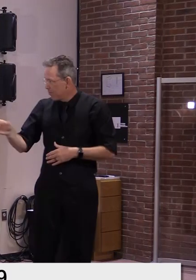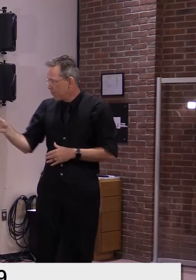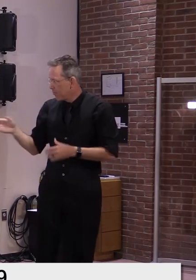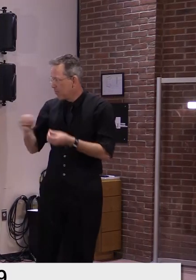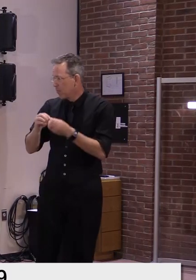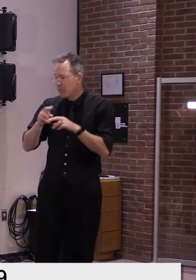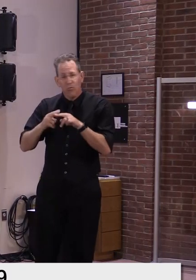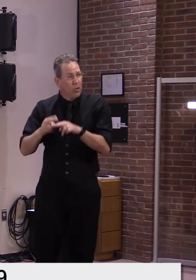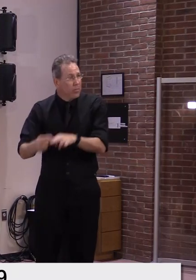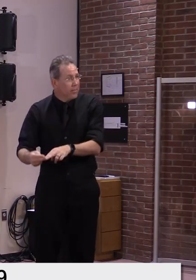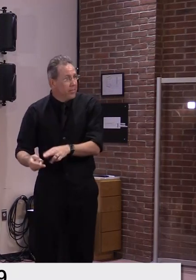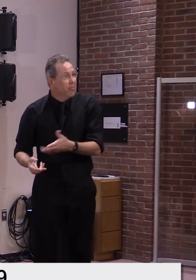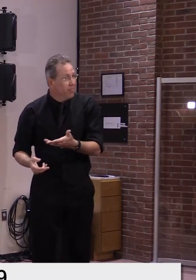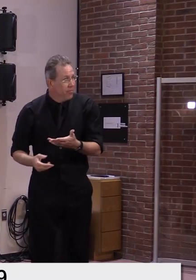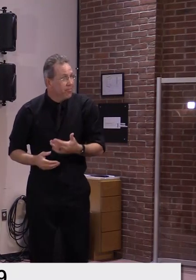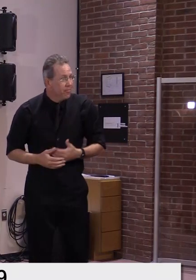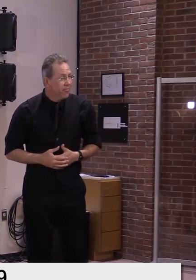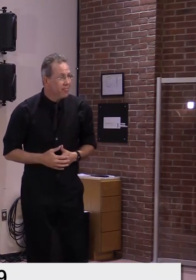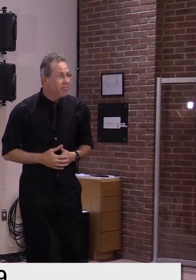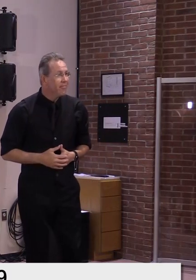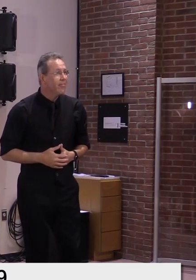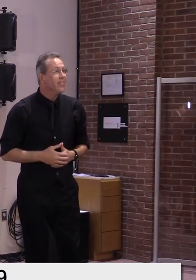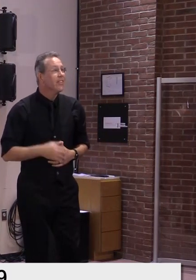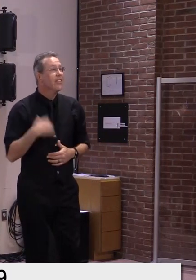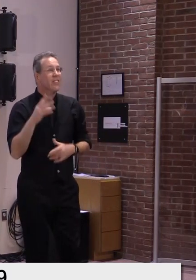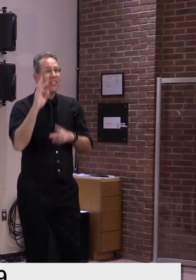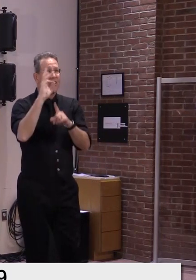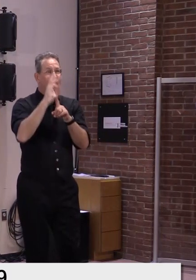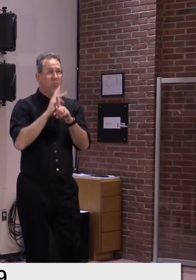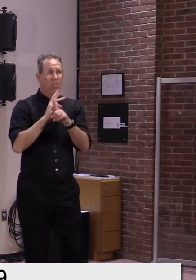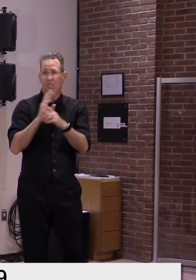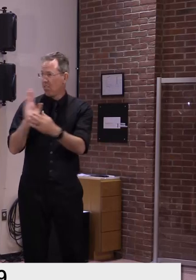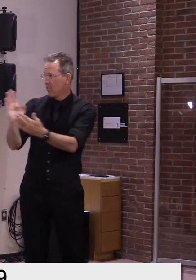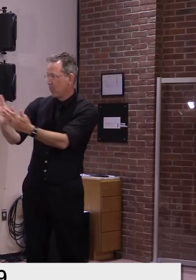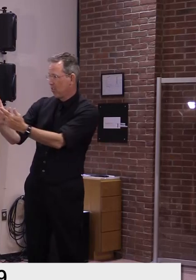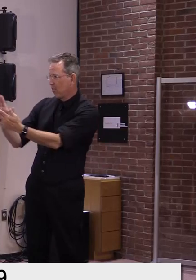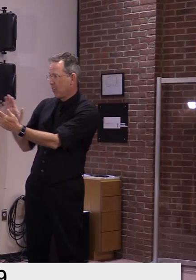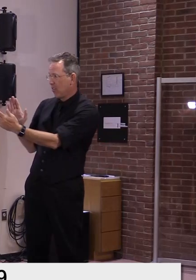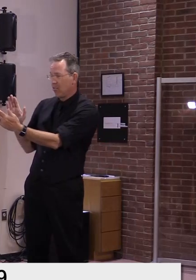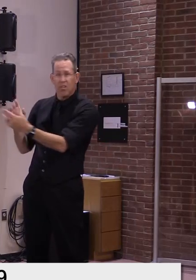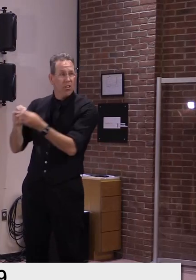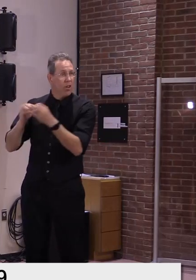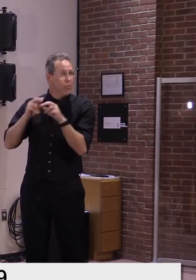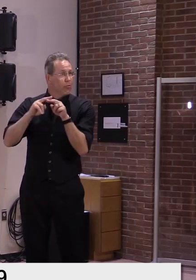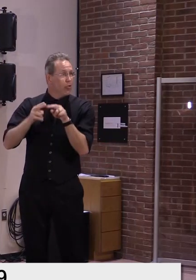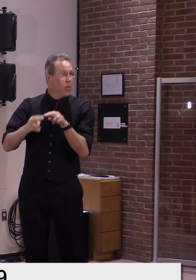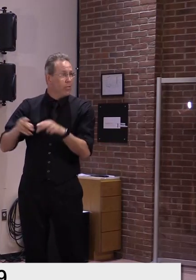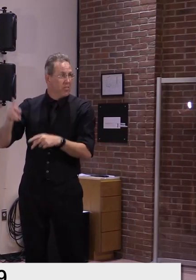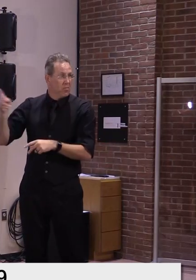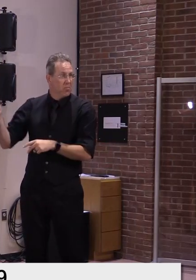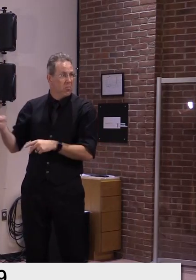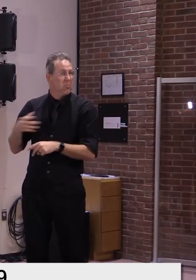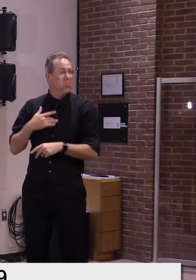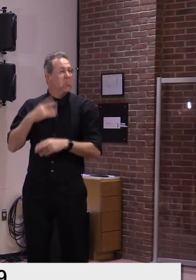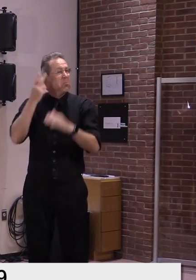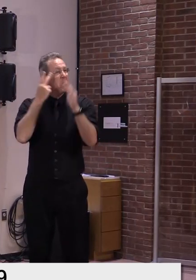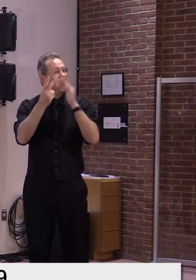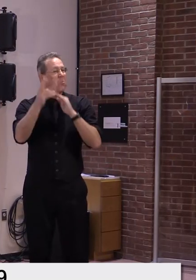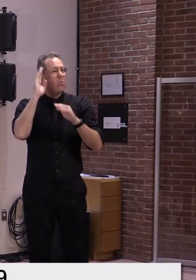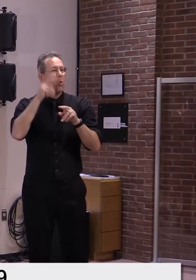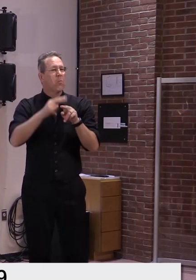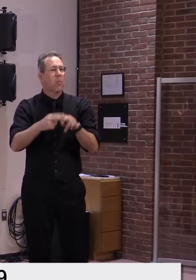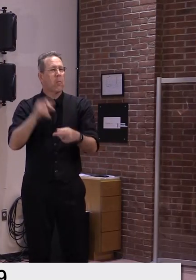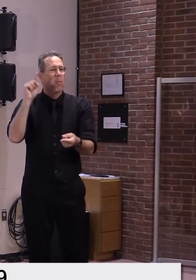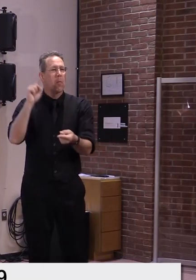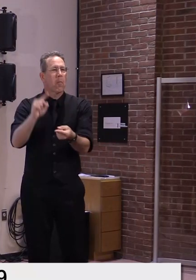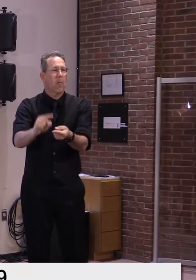six-month low, and we anticipate these numbers will continue to fall in the weeks ahead. We've also seen great improvement